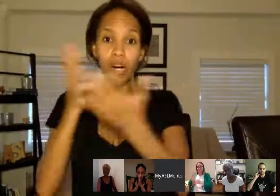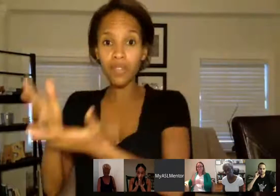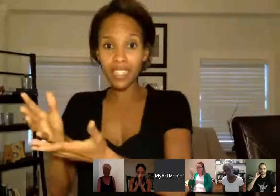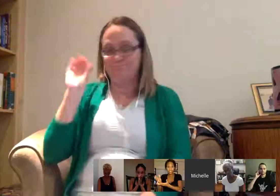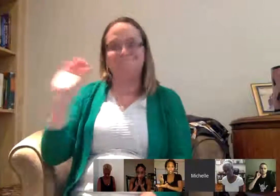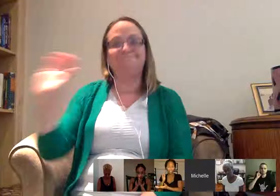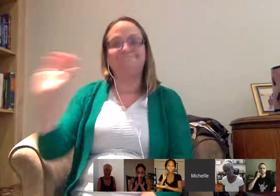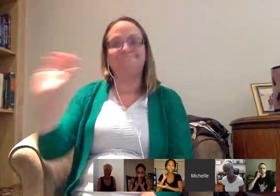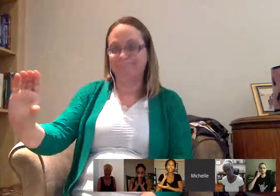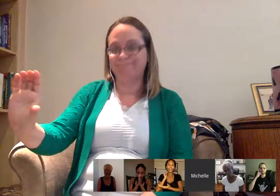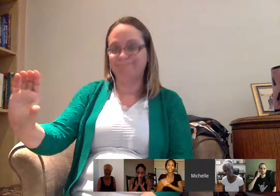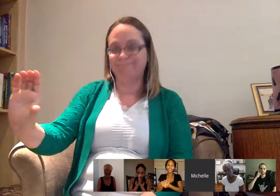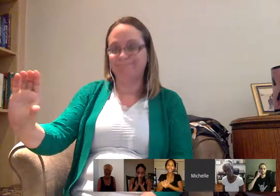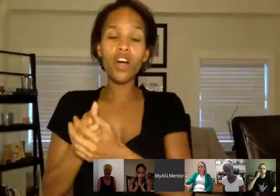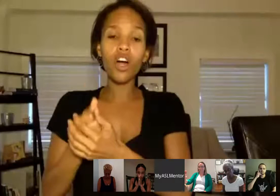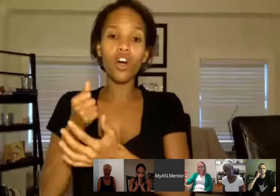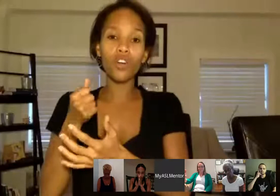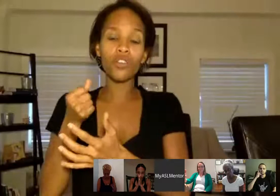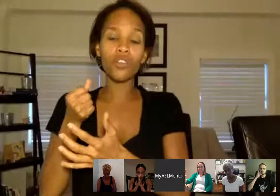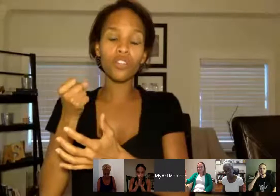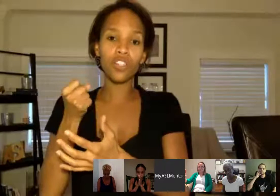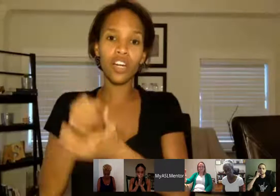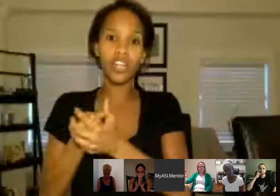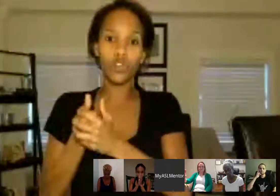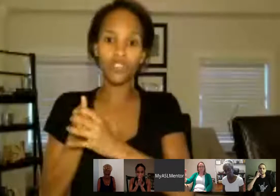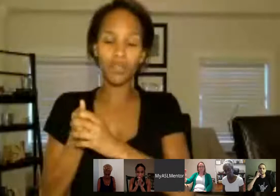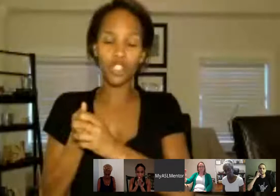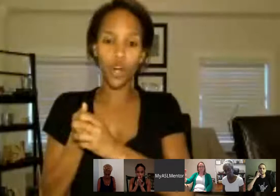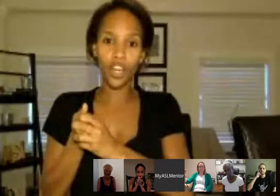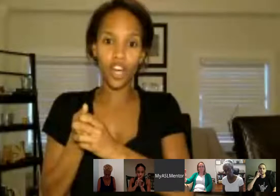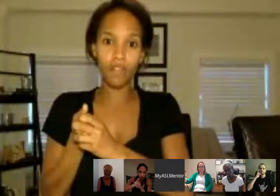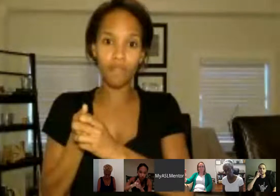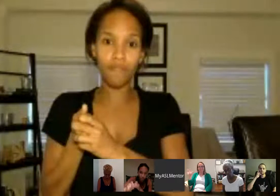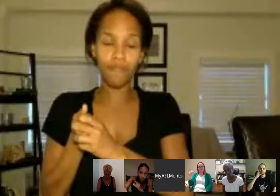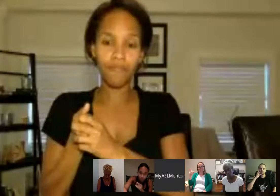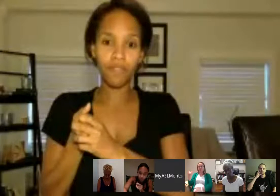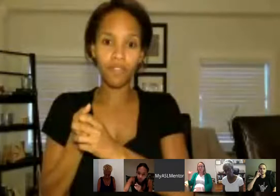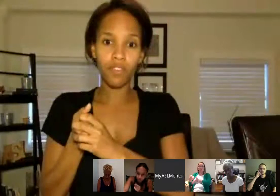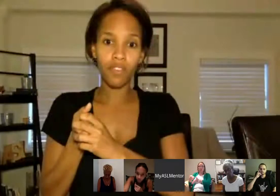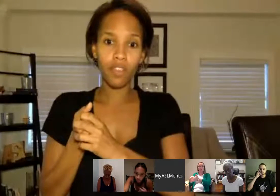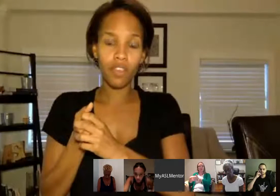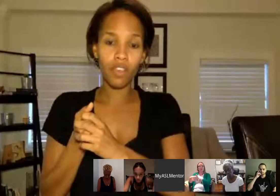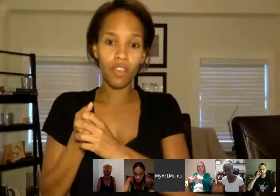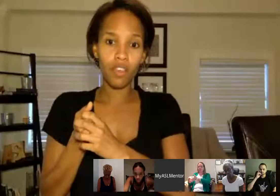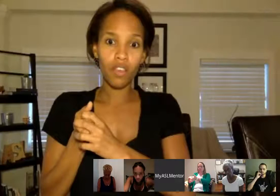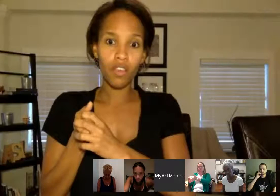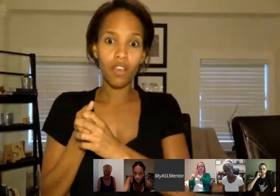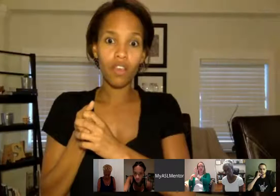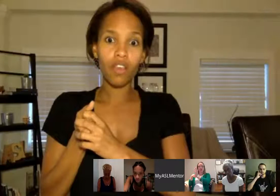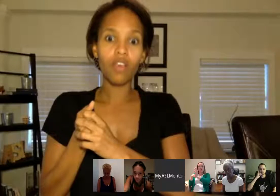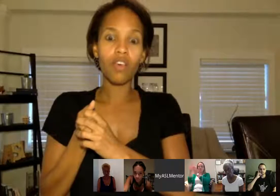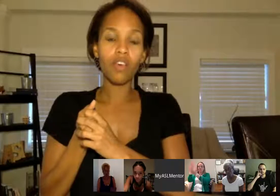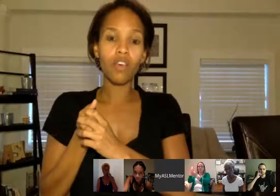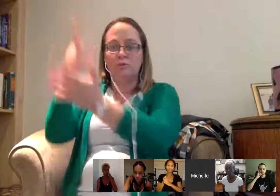the public sector, they are going to oversee what's going on.